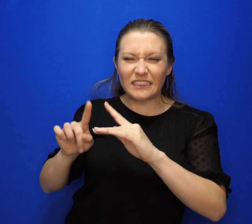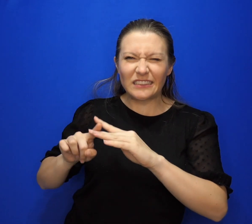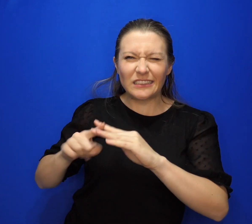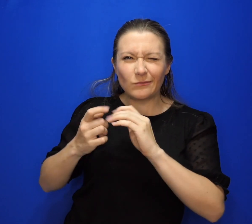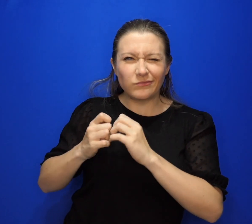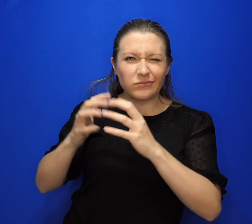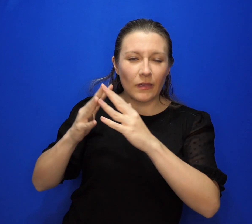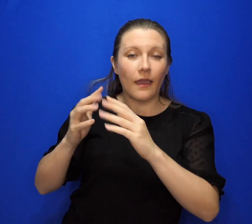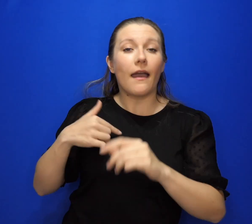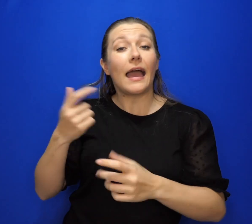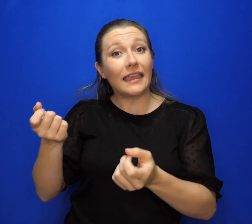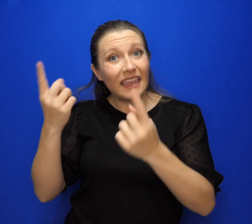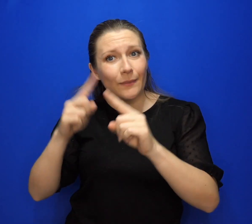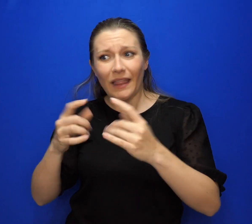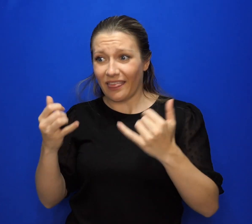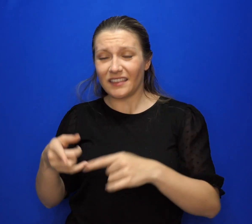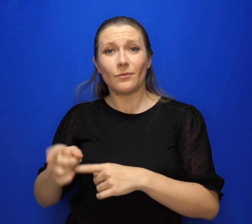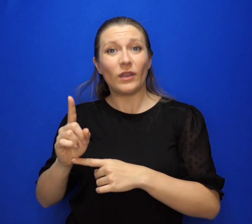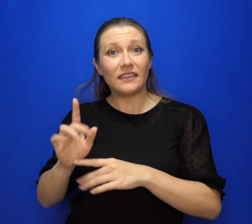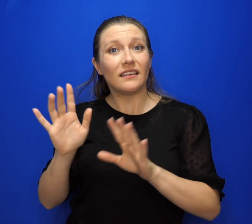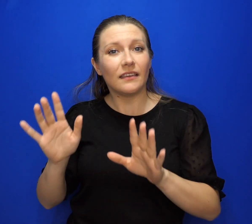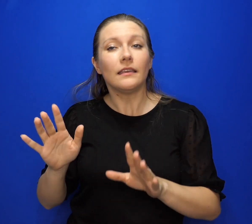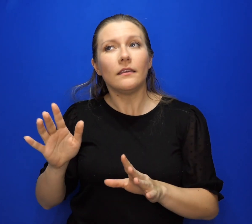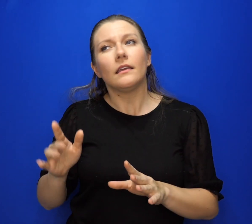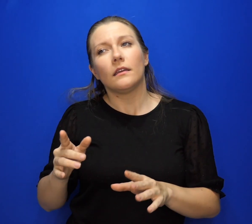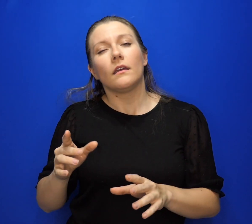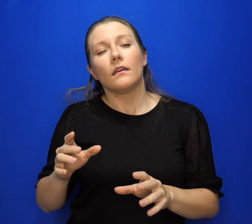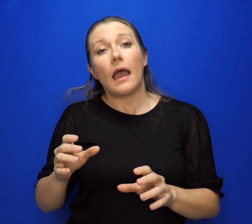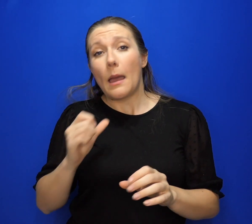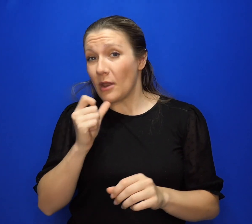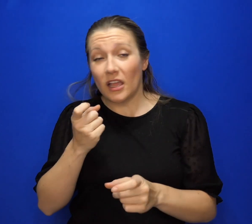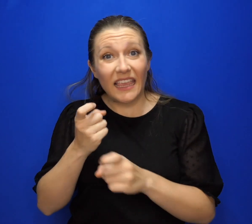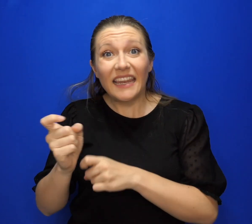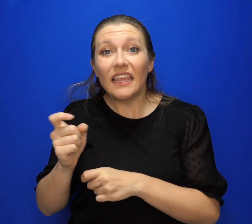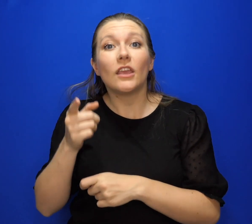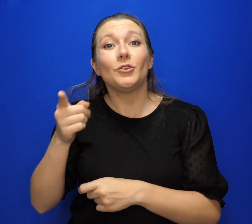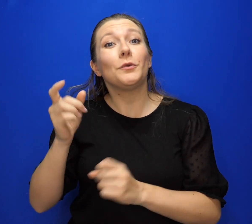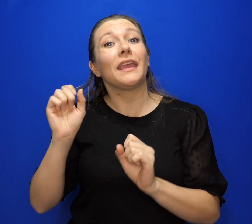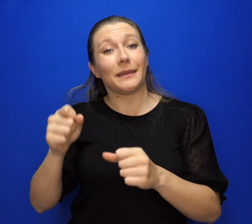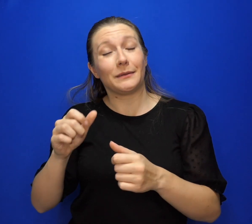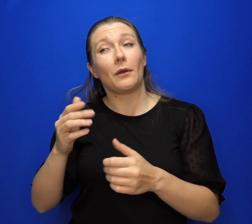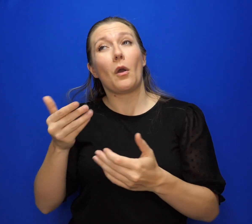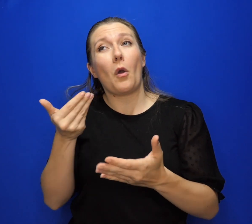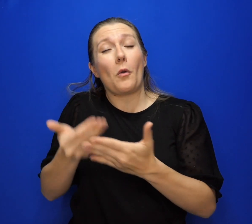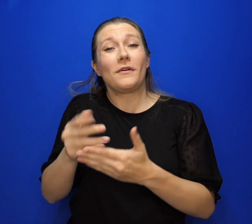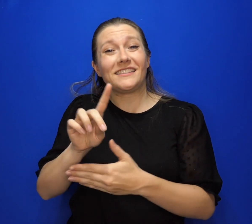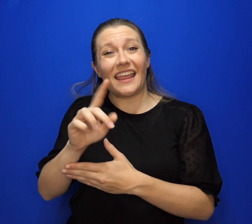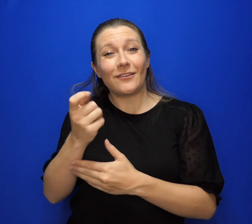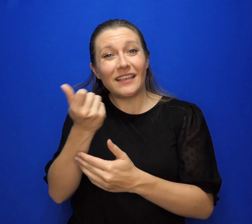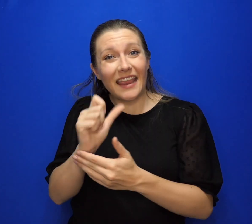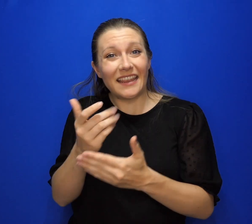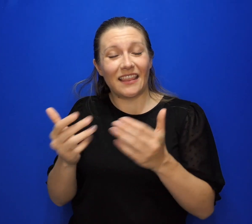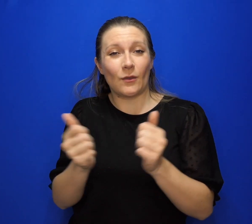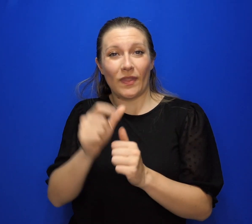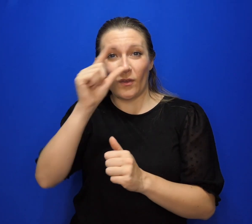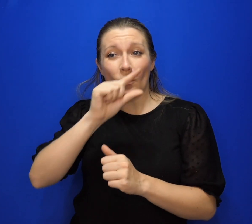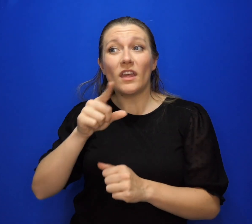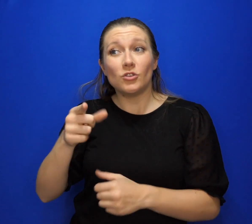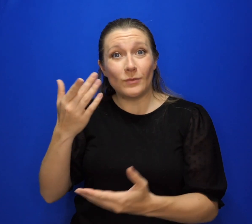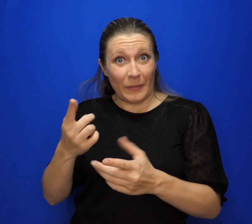no kidding, you can pretty much diagnose anything with Google at this. And you can be right about it. Like the old joke is that, you know,